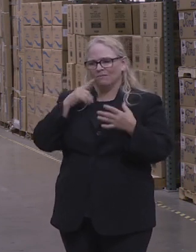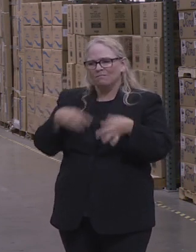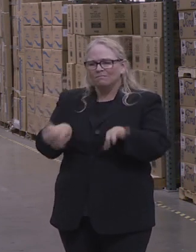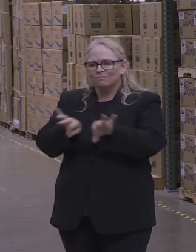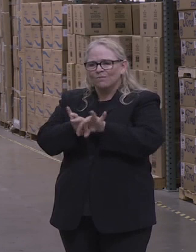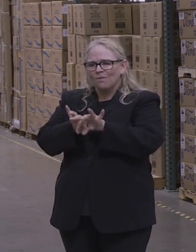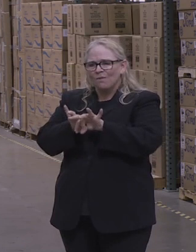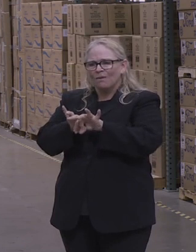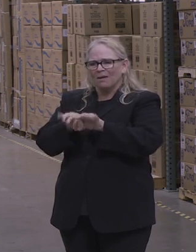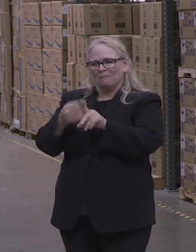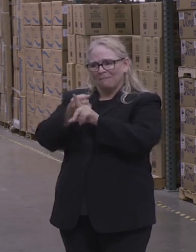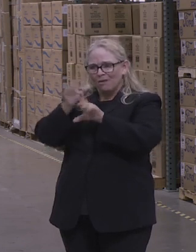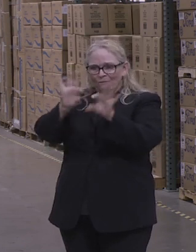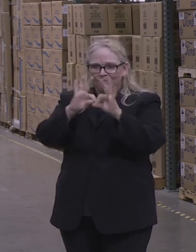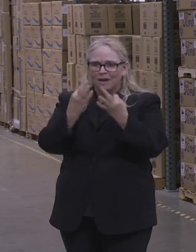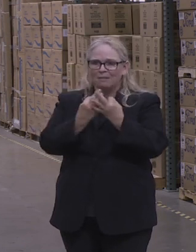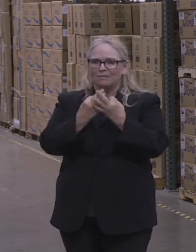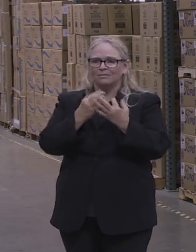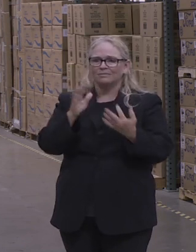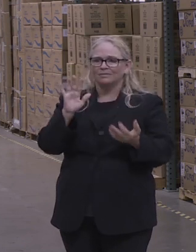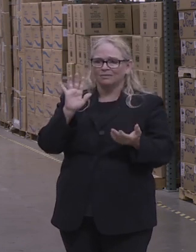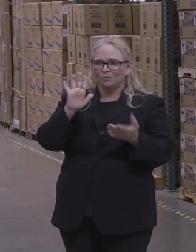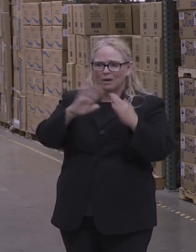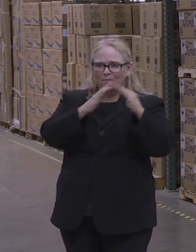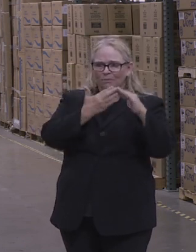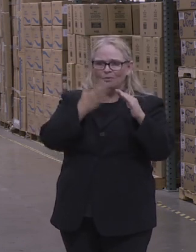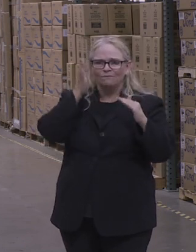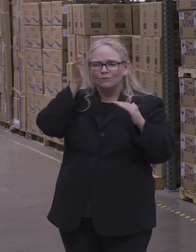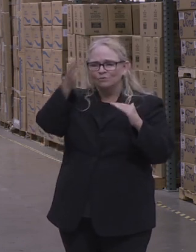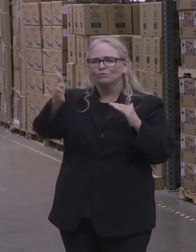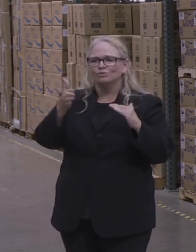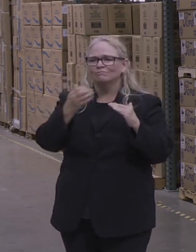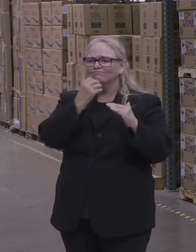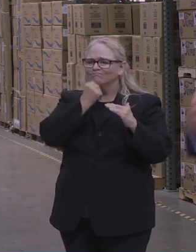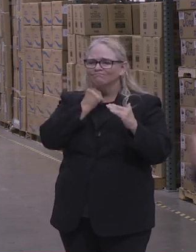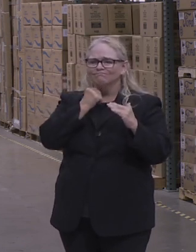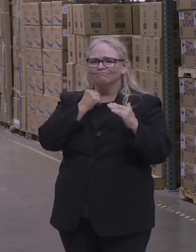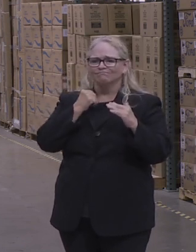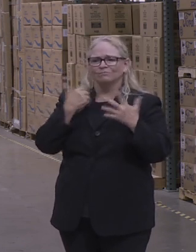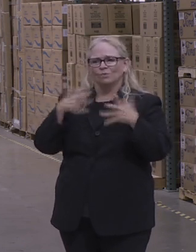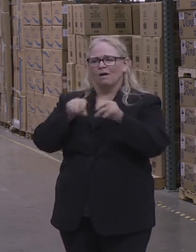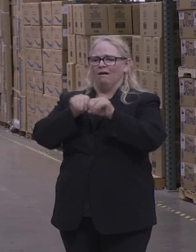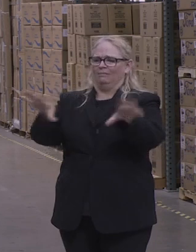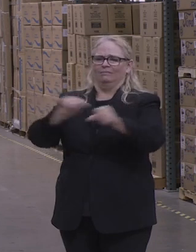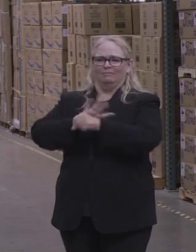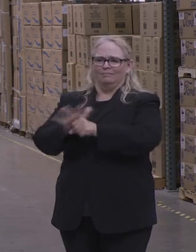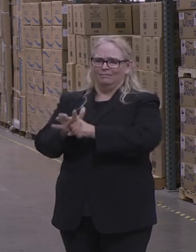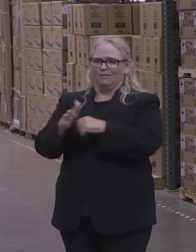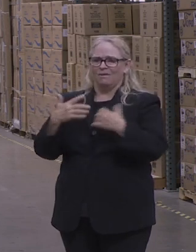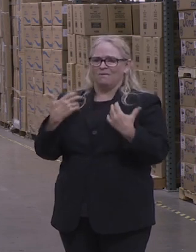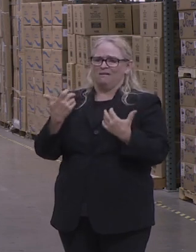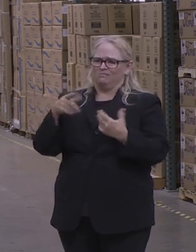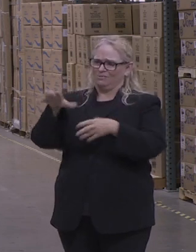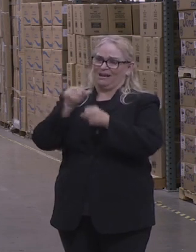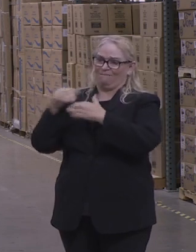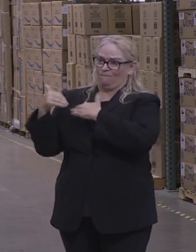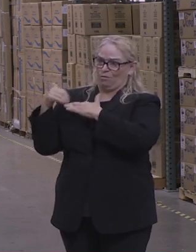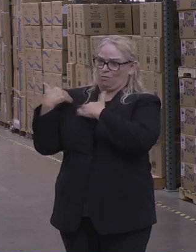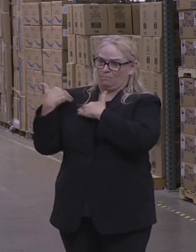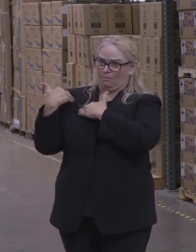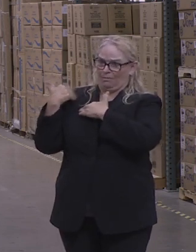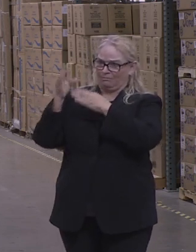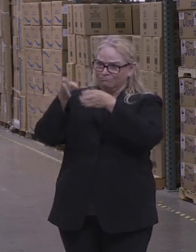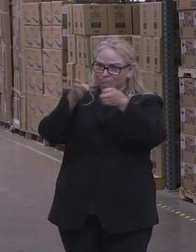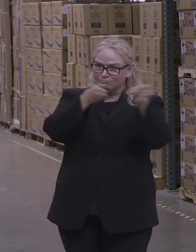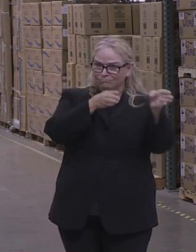I cannot encourage people more when they are personally taking the kind of responsibility not to